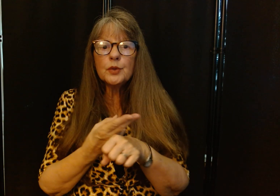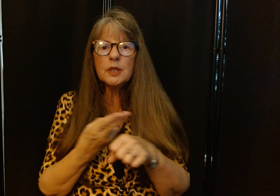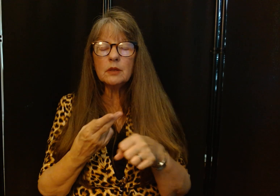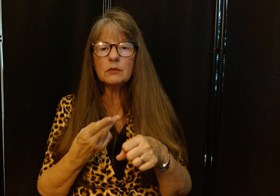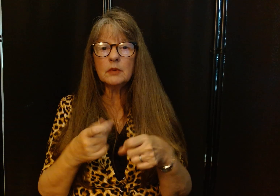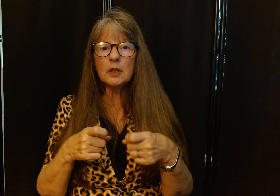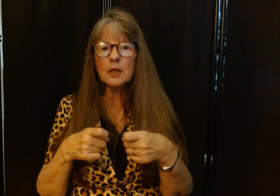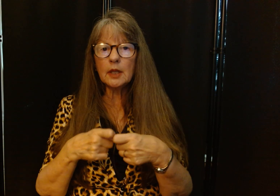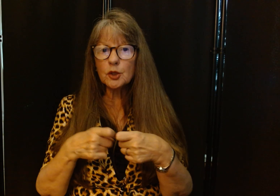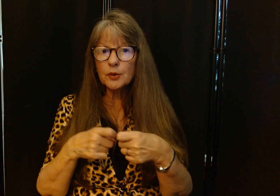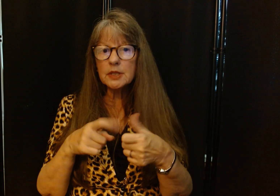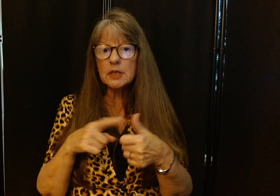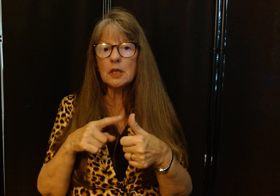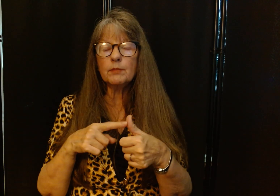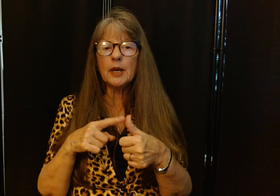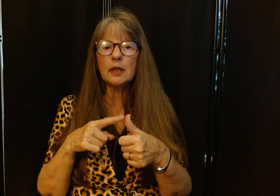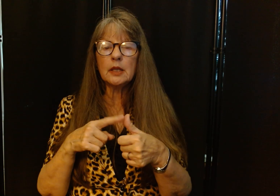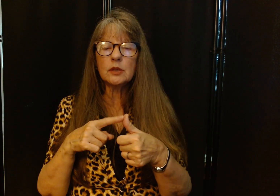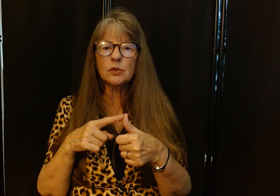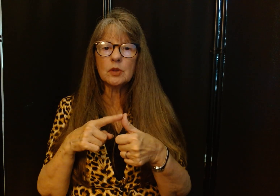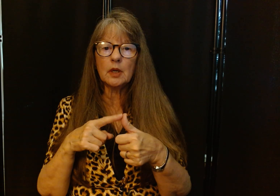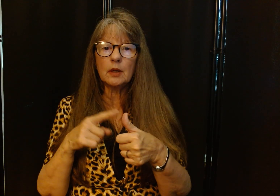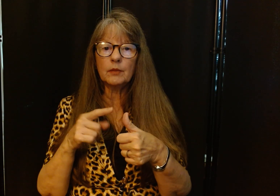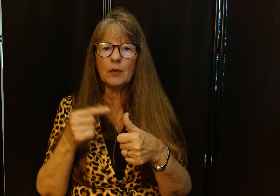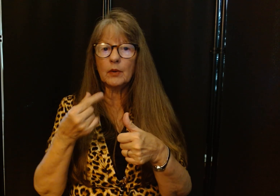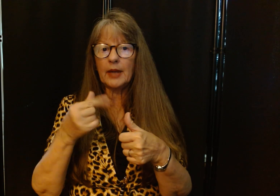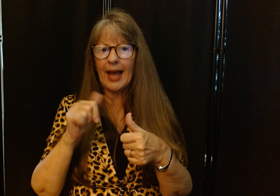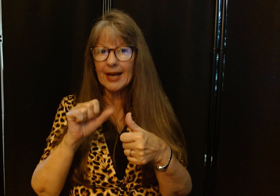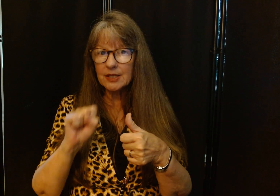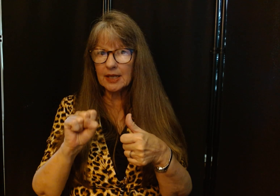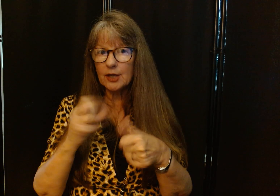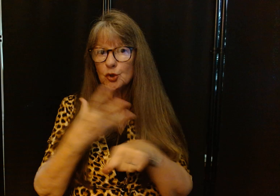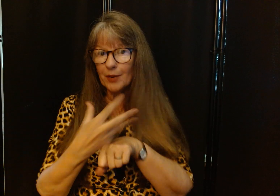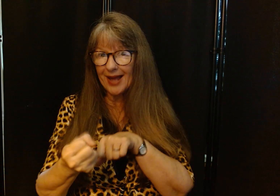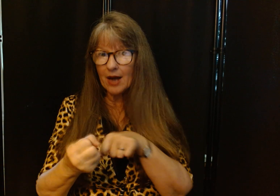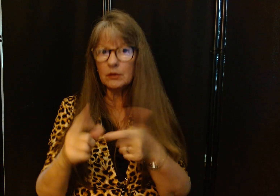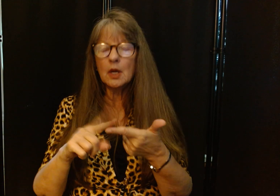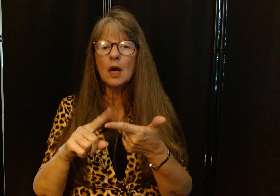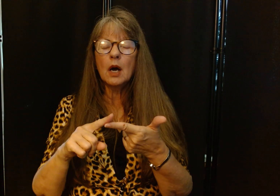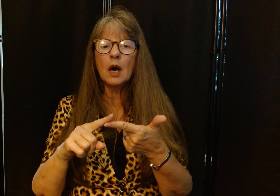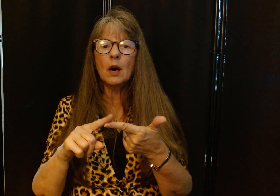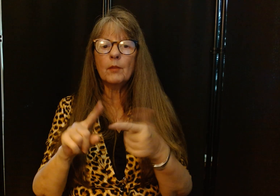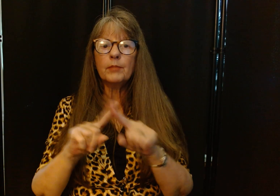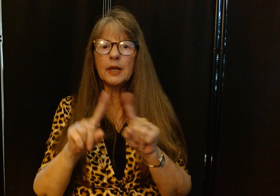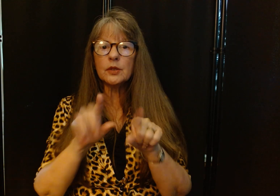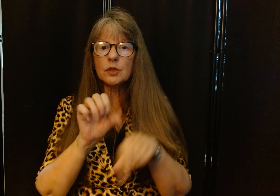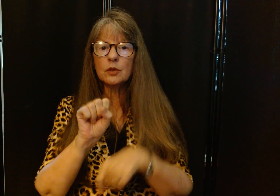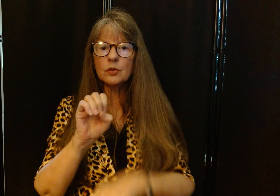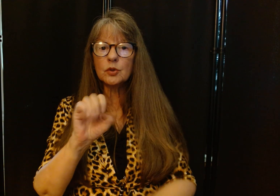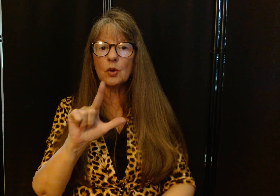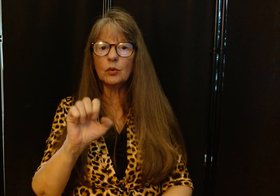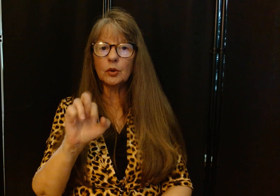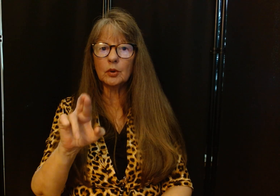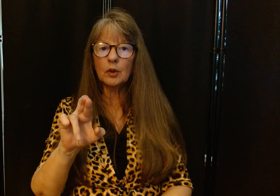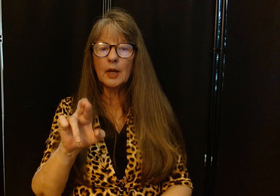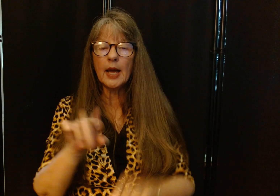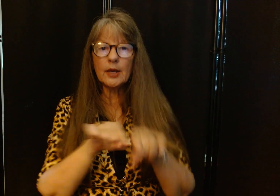using the electricity, but it's or gas in case you run out, but it's solar as